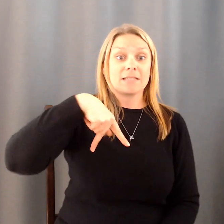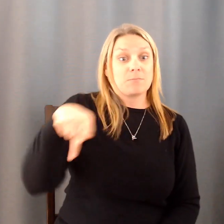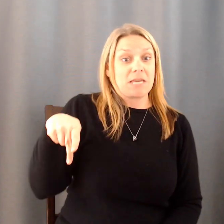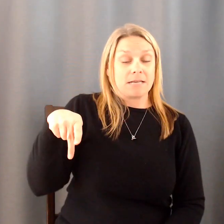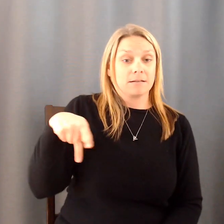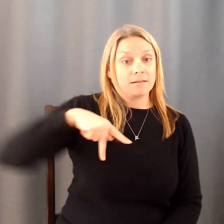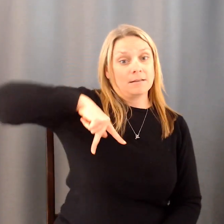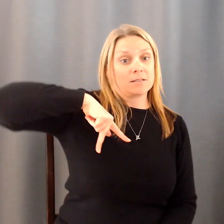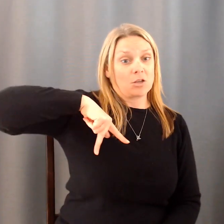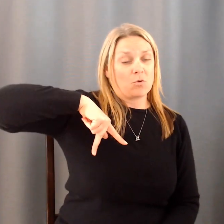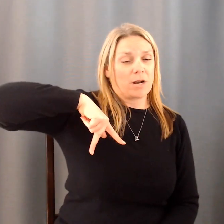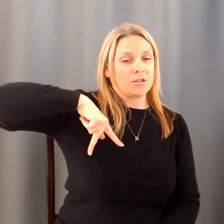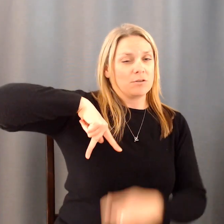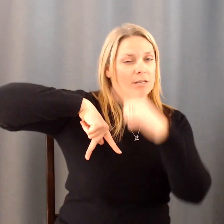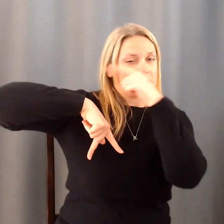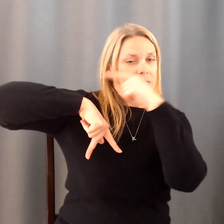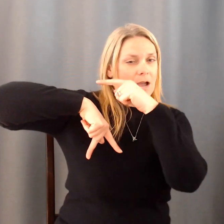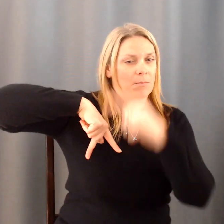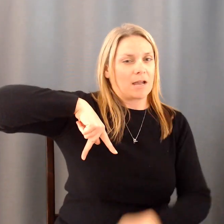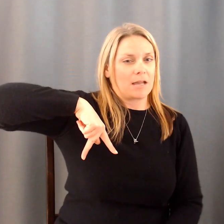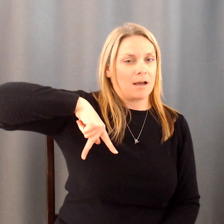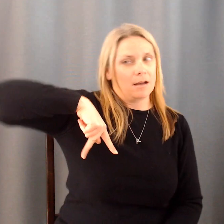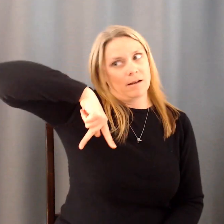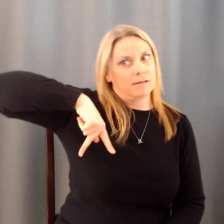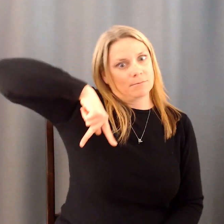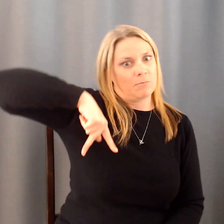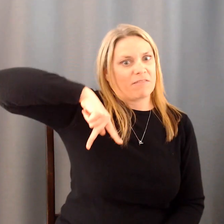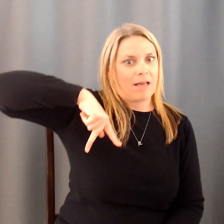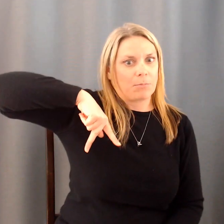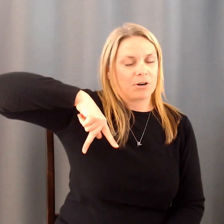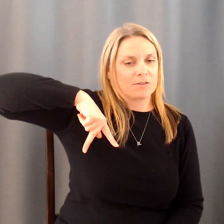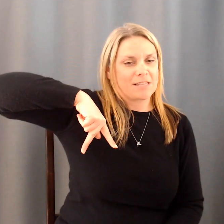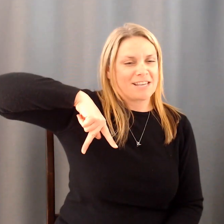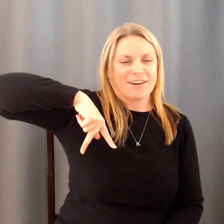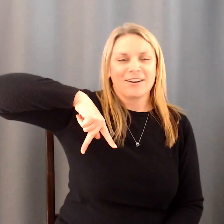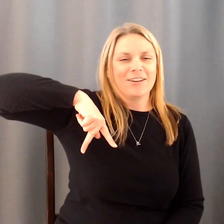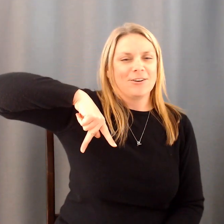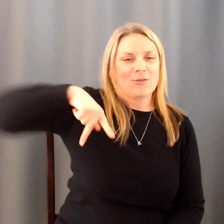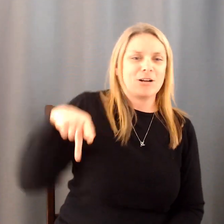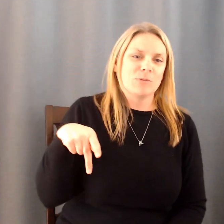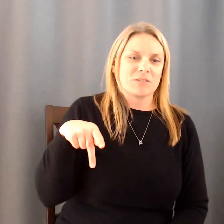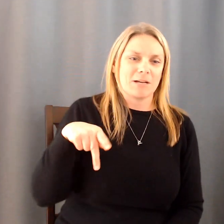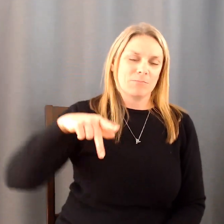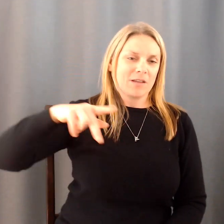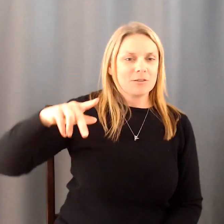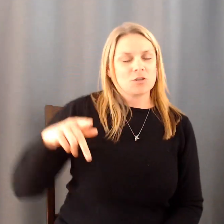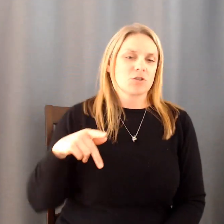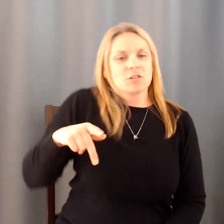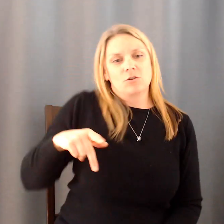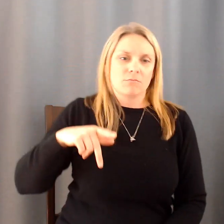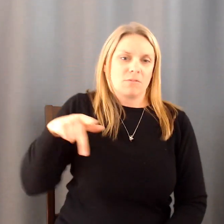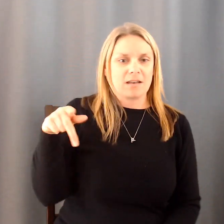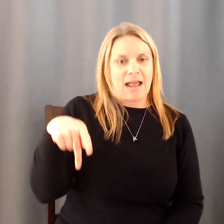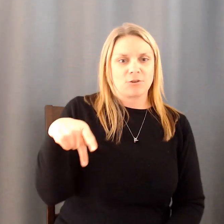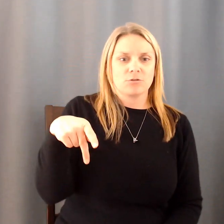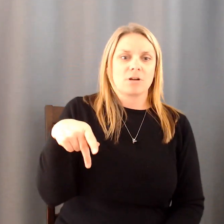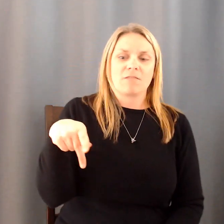P. So when I do this, see how my flapper goes in the air? No elbows up. So just a natural, comfortable,